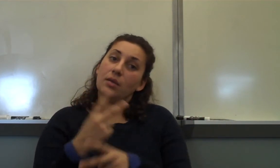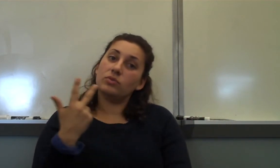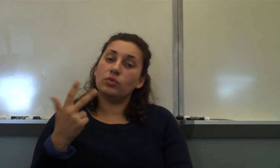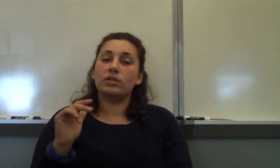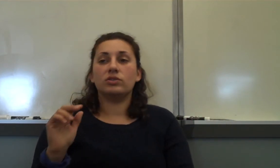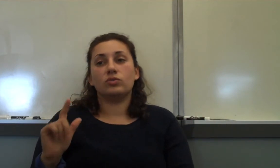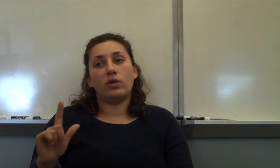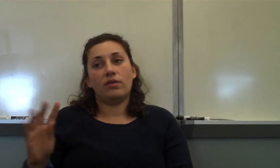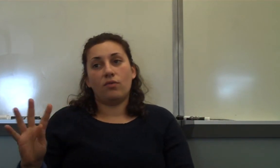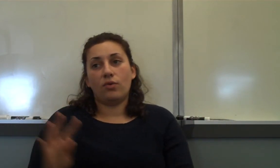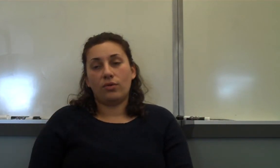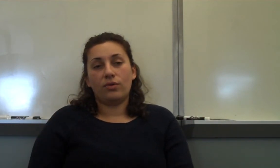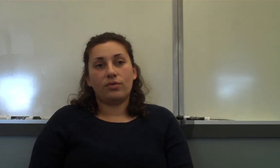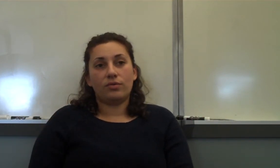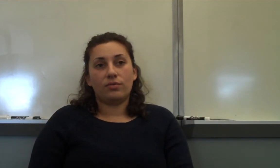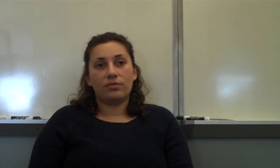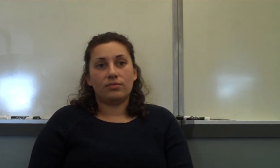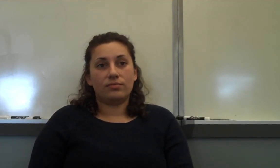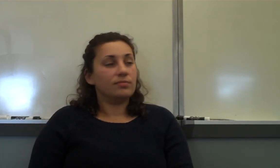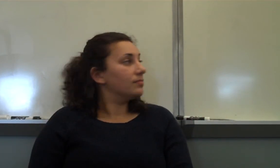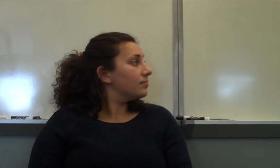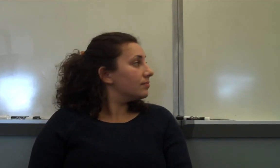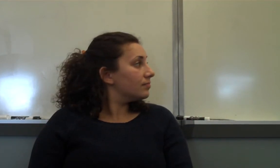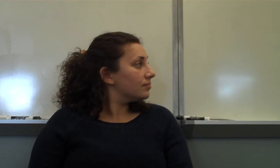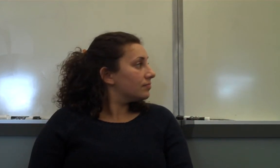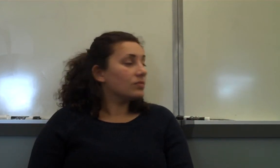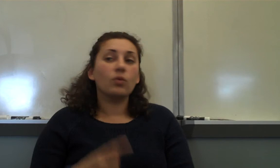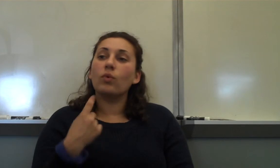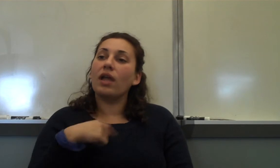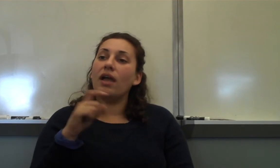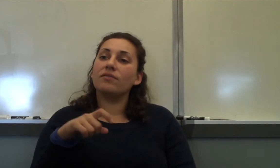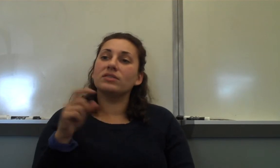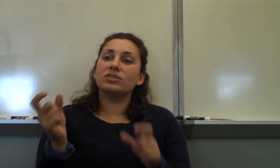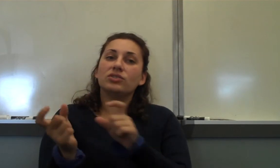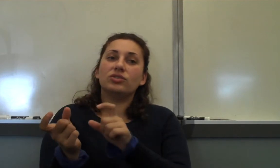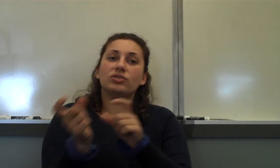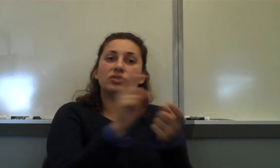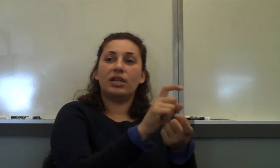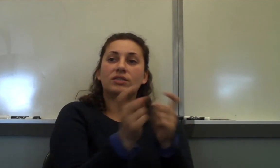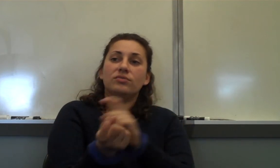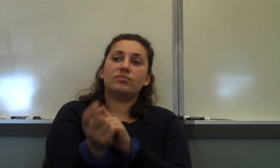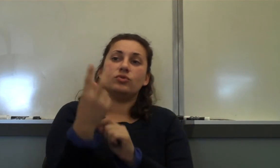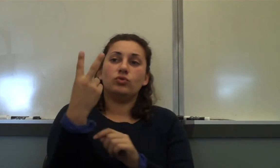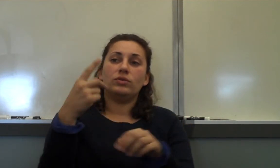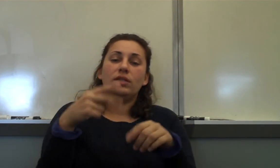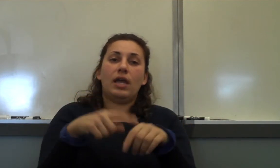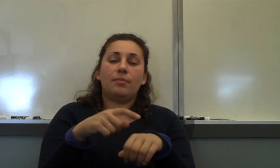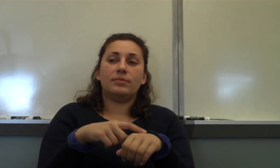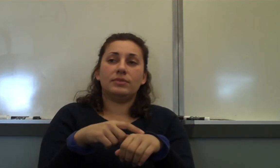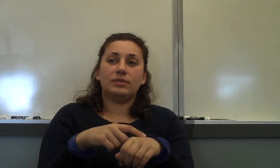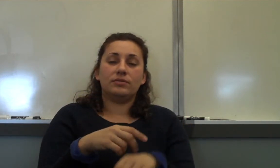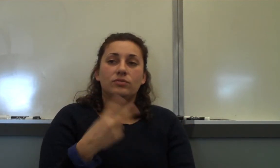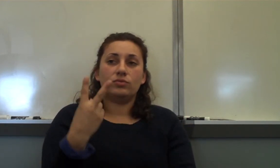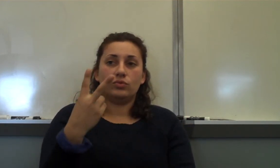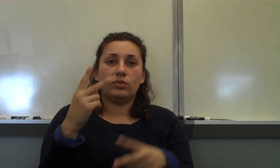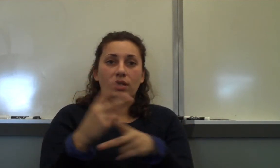And that's 0, so we don't even have to worry about it, except we have to shift the thing over twice. 2 times 0 is 0. 2 times 3 is